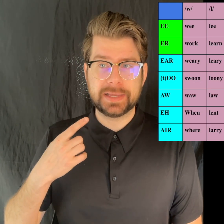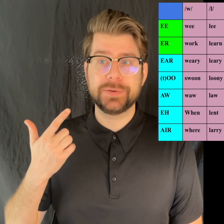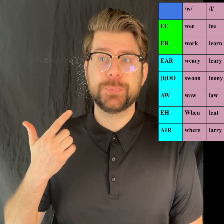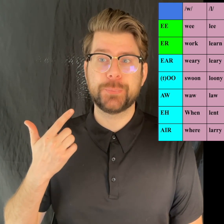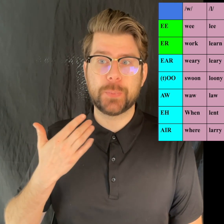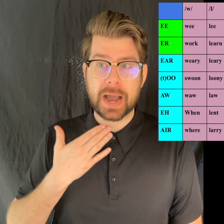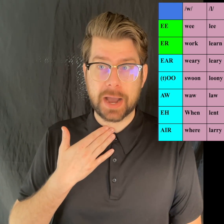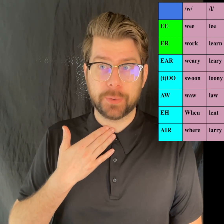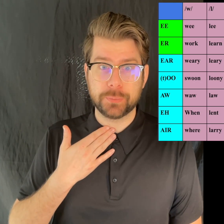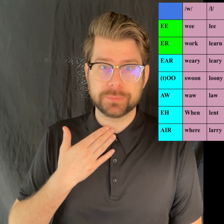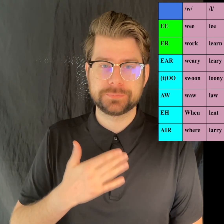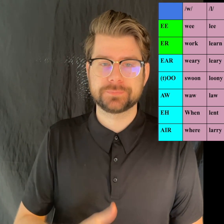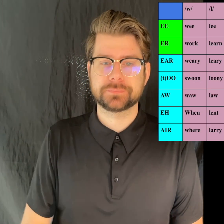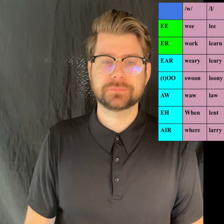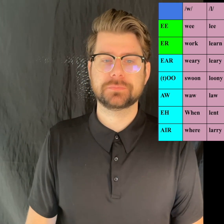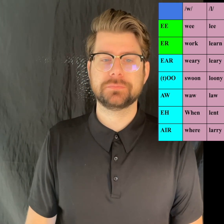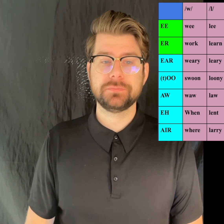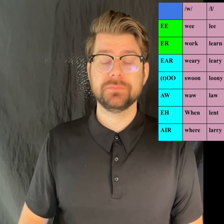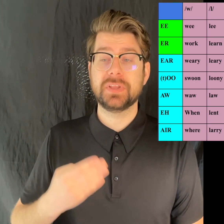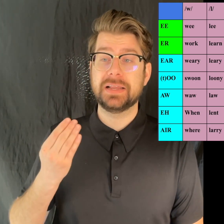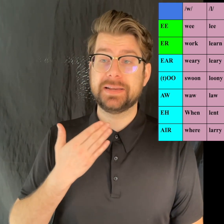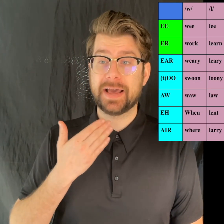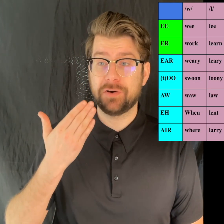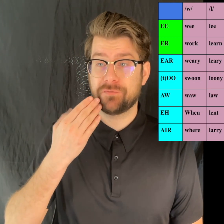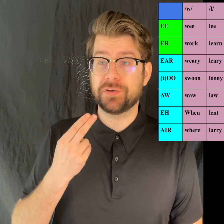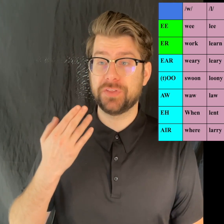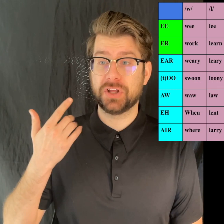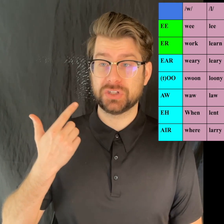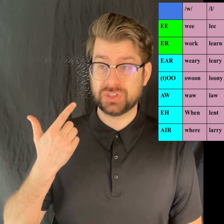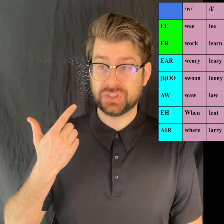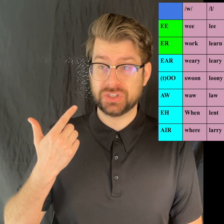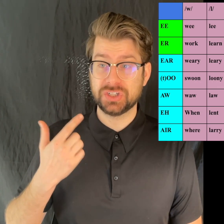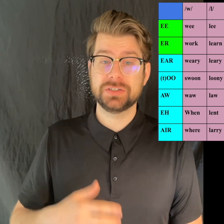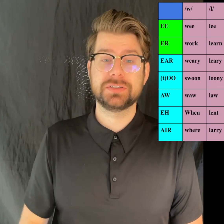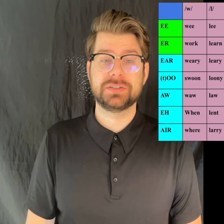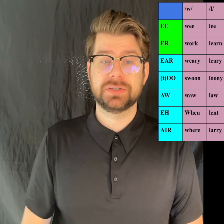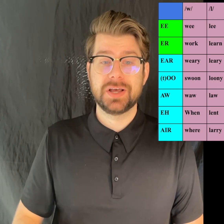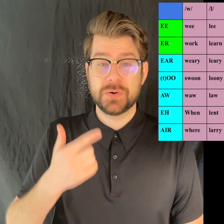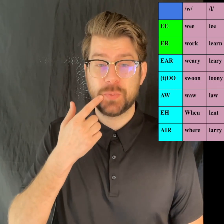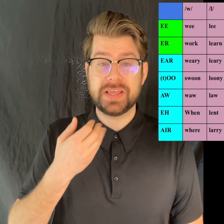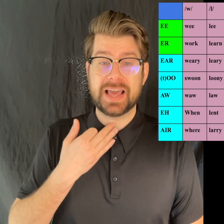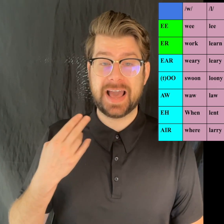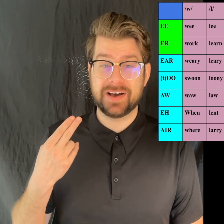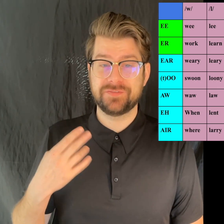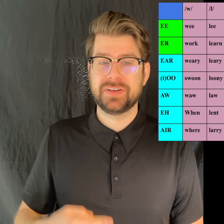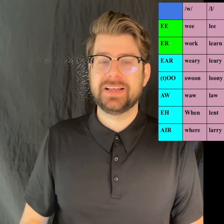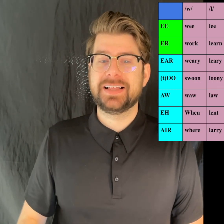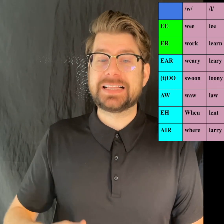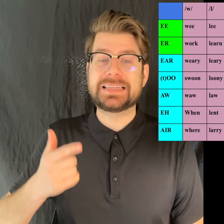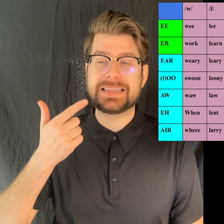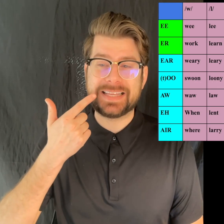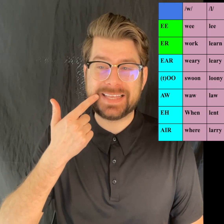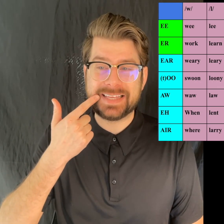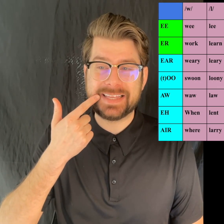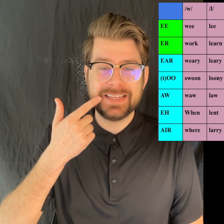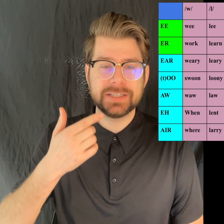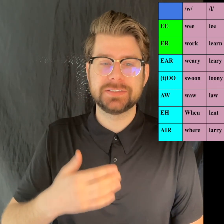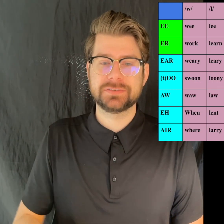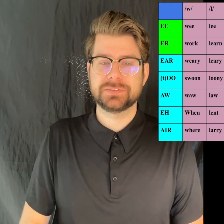and wow. Now for the l, we have lee,